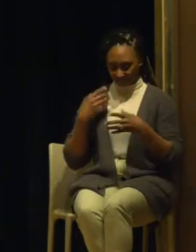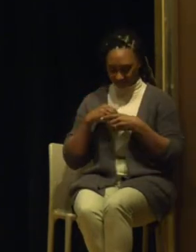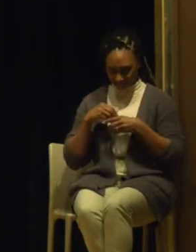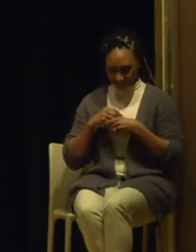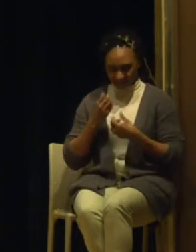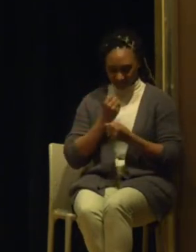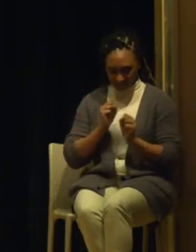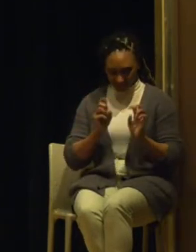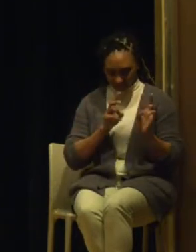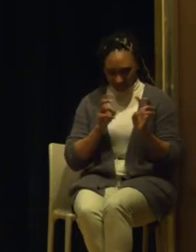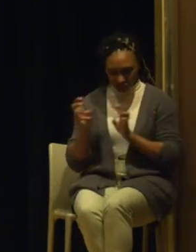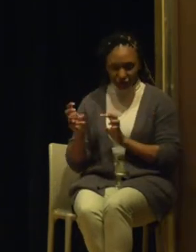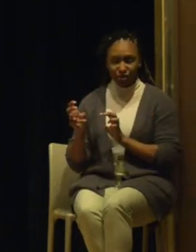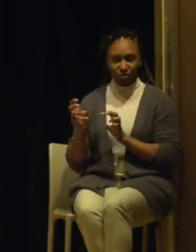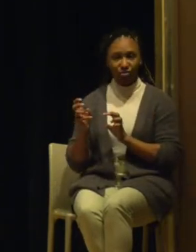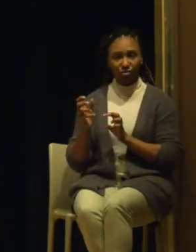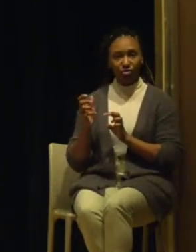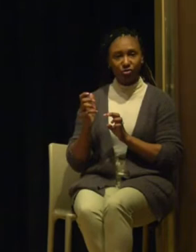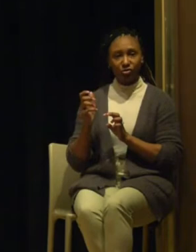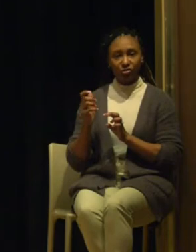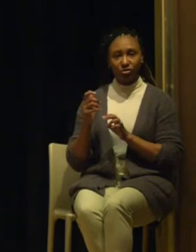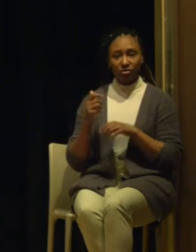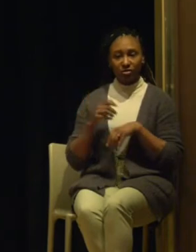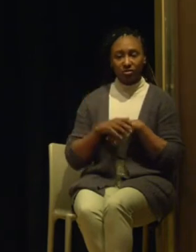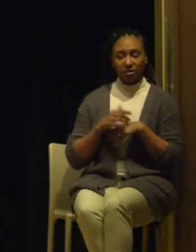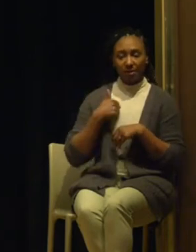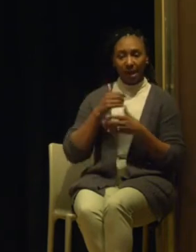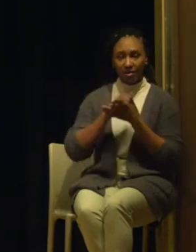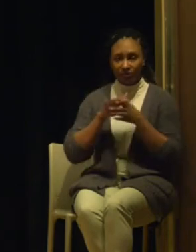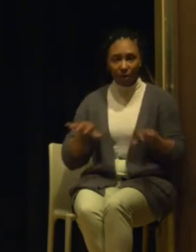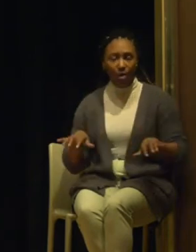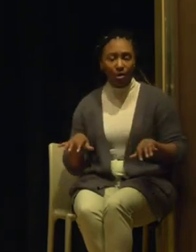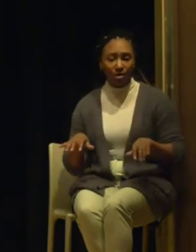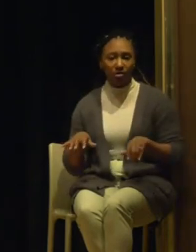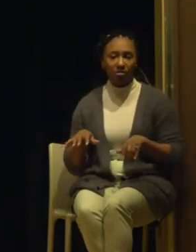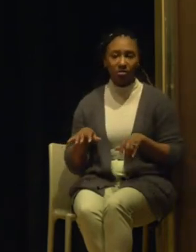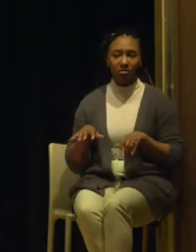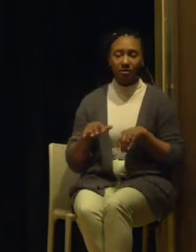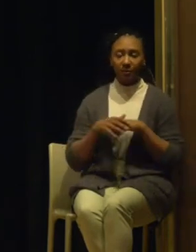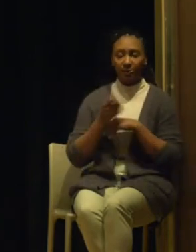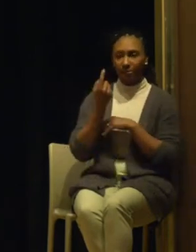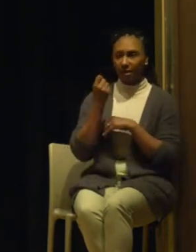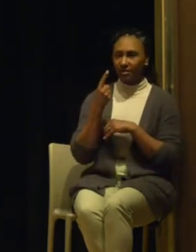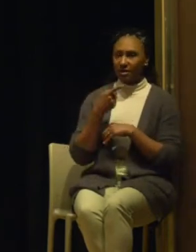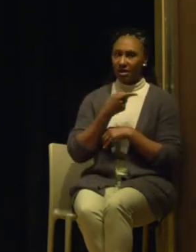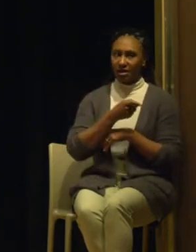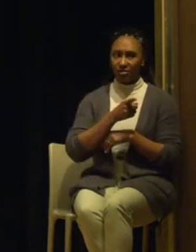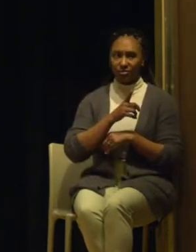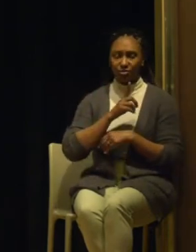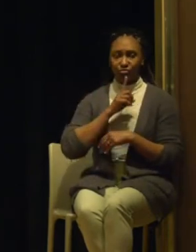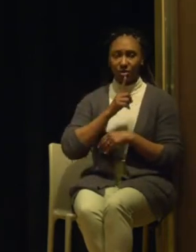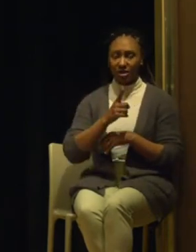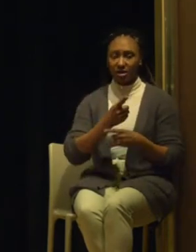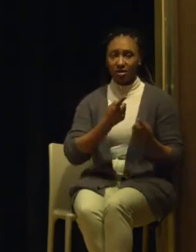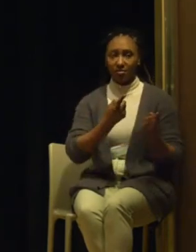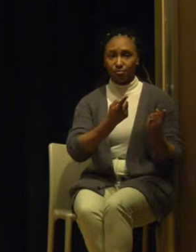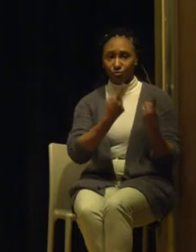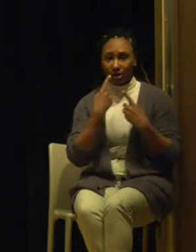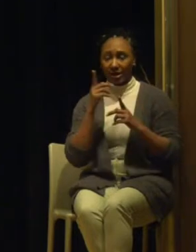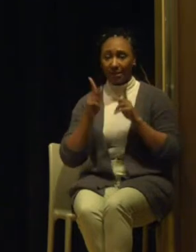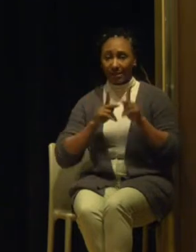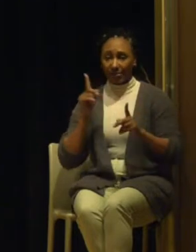was just, I was divorced. It was just me and my daughter at home. And he's bussing down 200, 300 people to my house